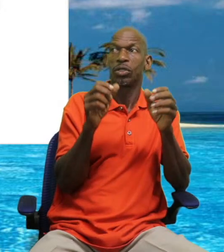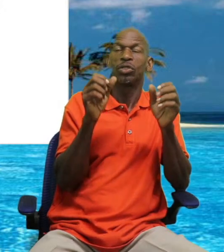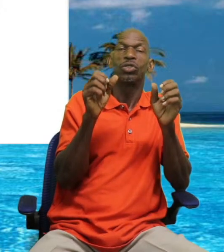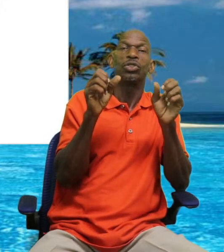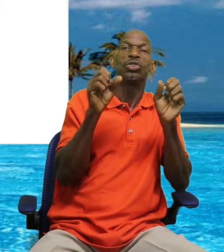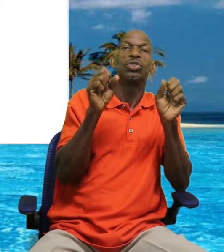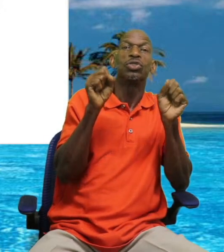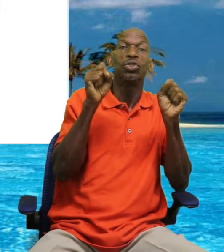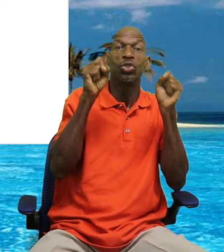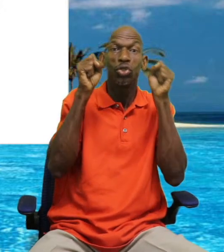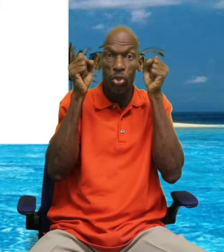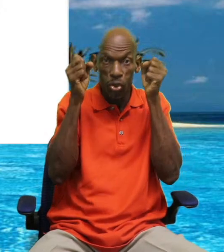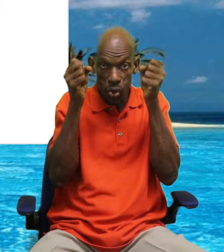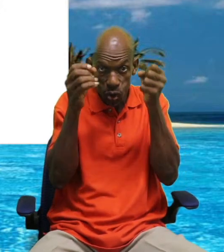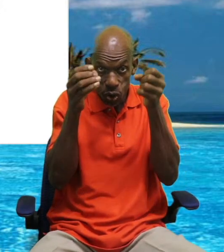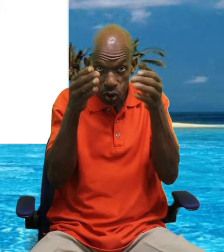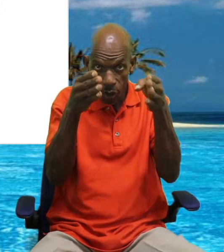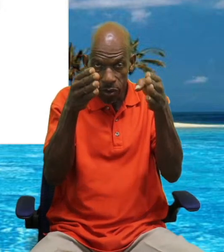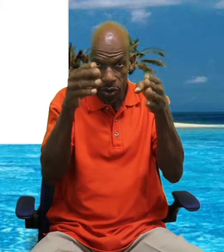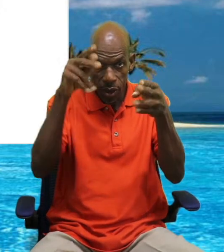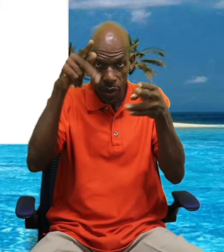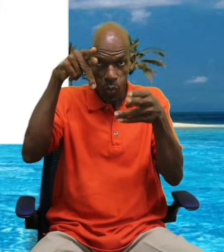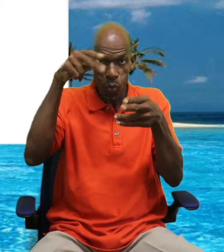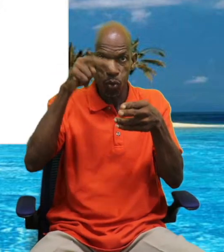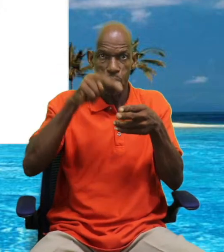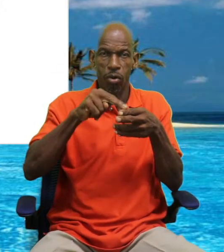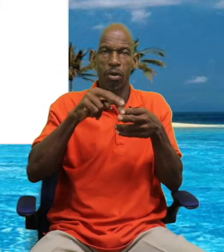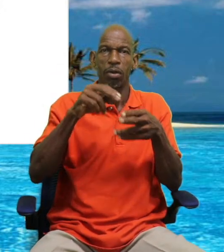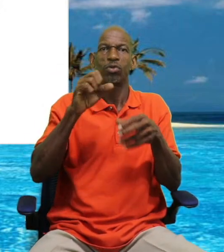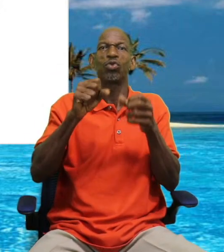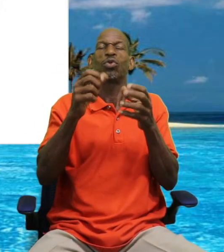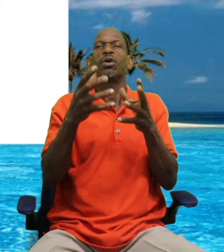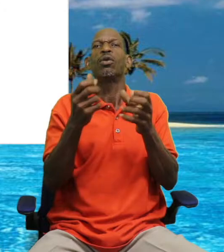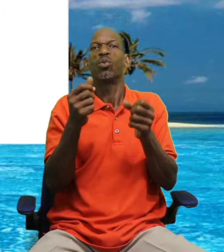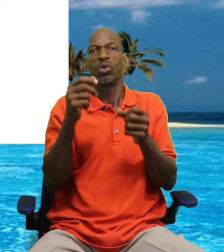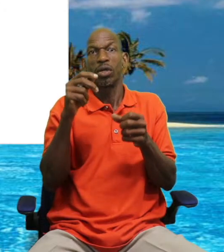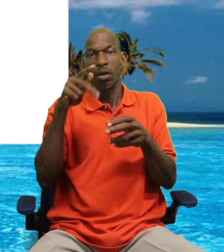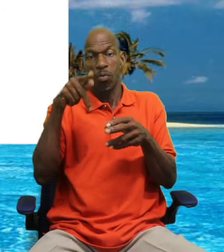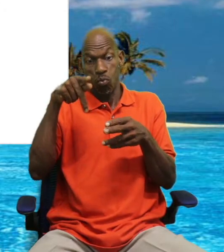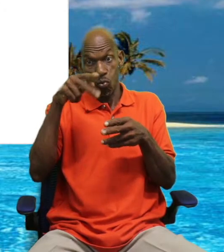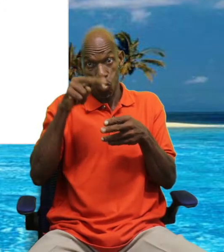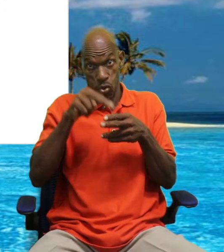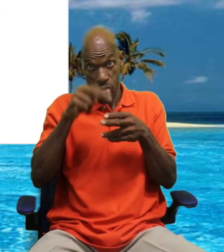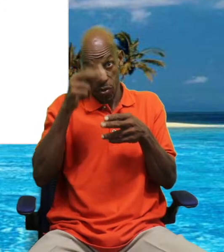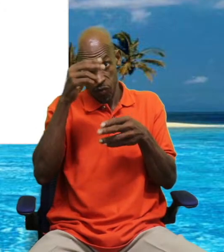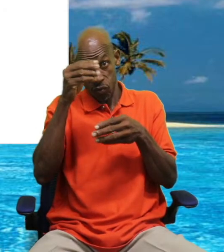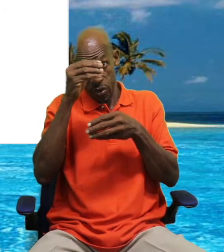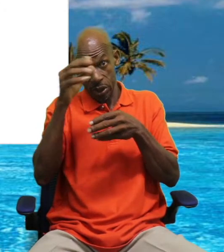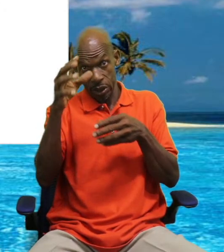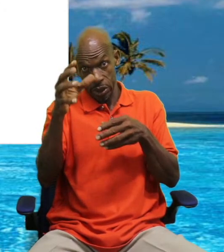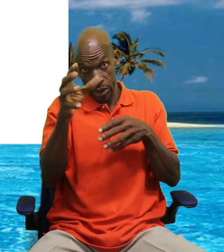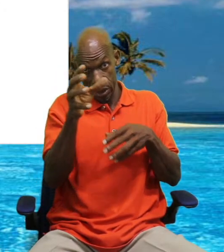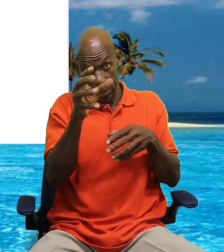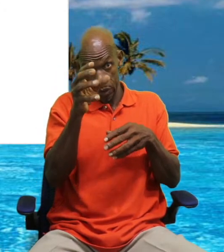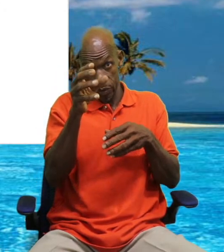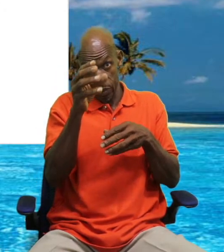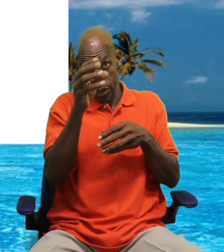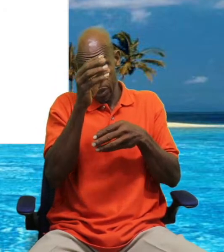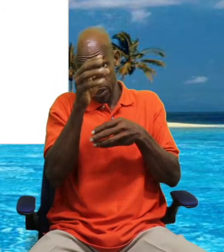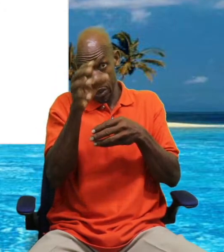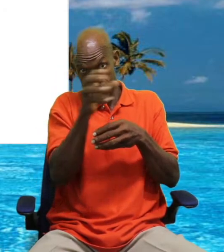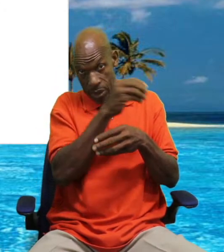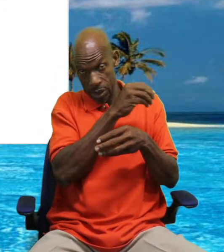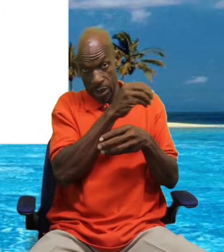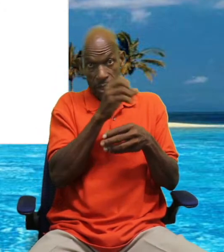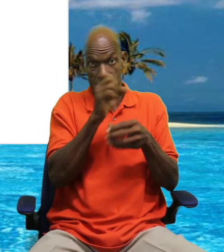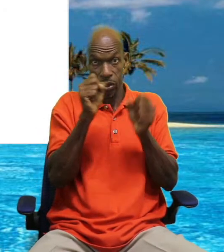for the pronoun to replace the subject in the sentence. So I'm going to tell you what is the subject. So you have